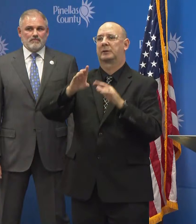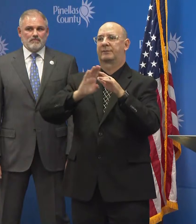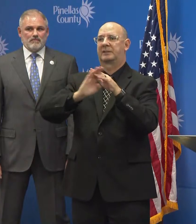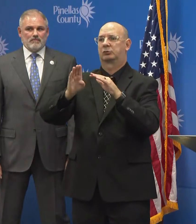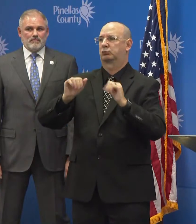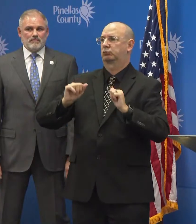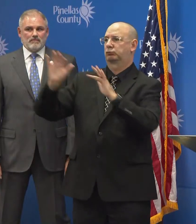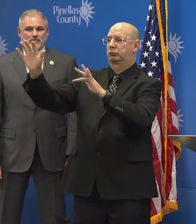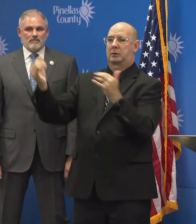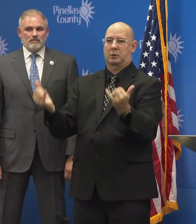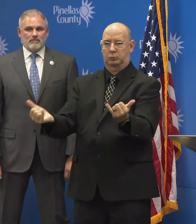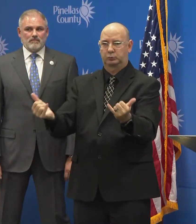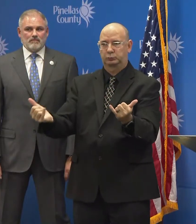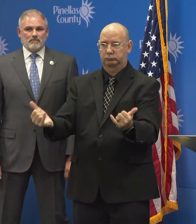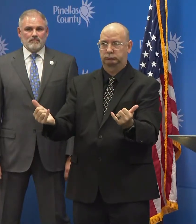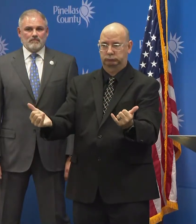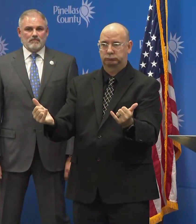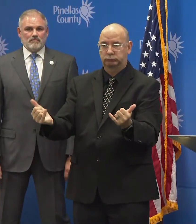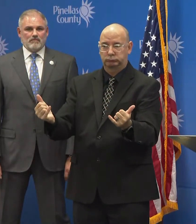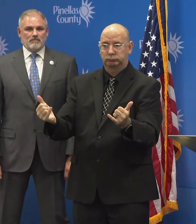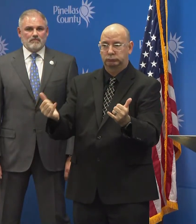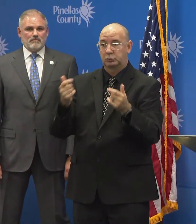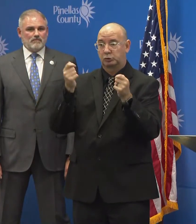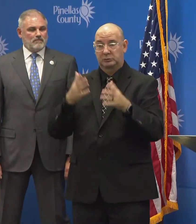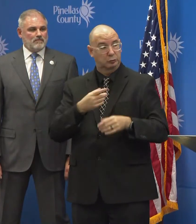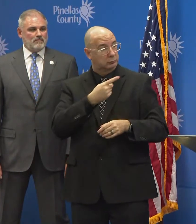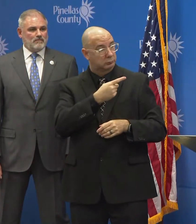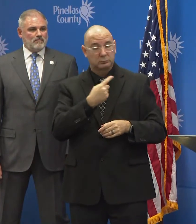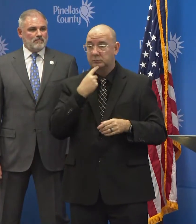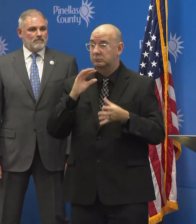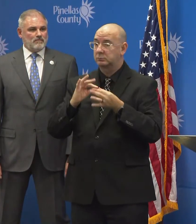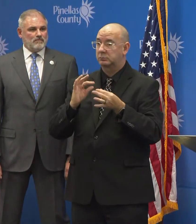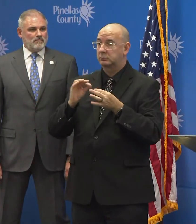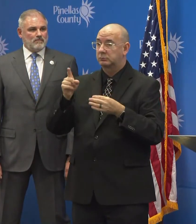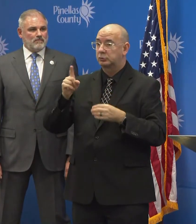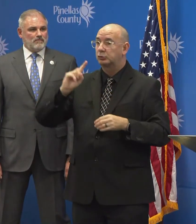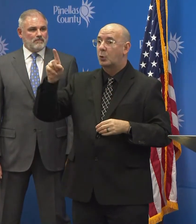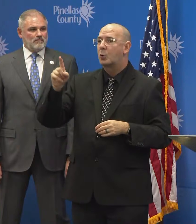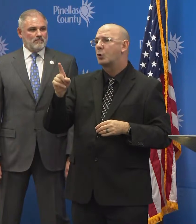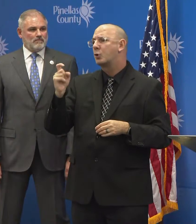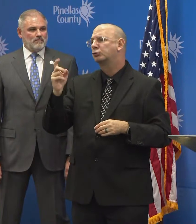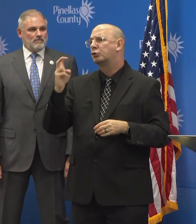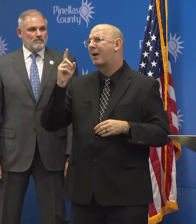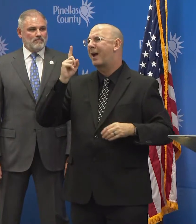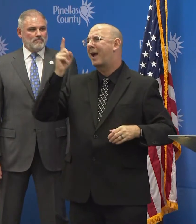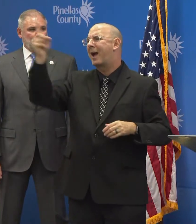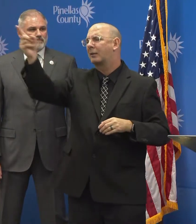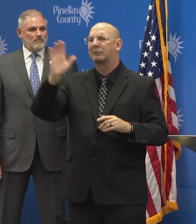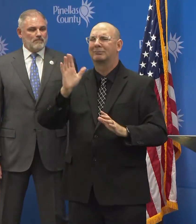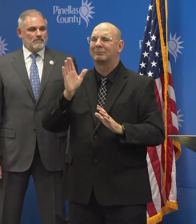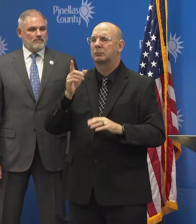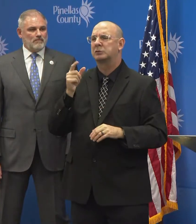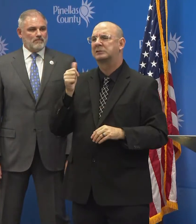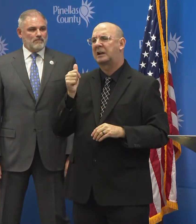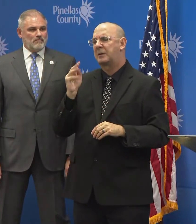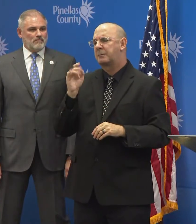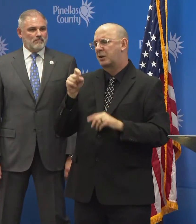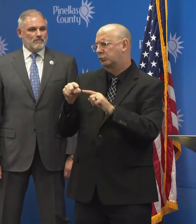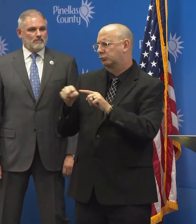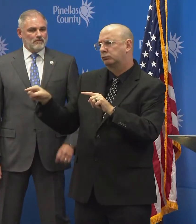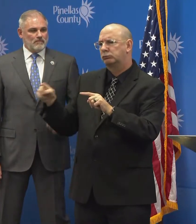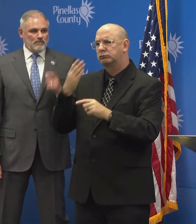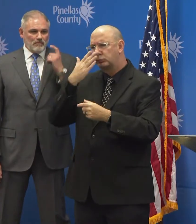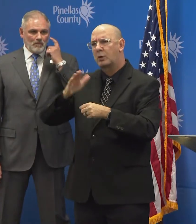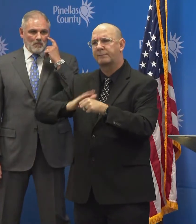As Director Guthrie mentioned, you don't have to evacuate hundreds of miles. You can evacuate tens of miles. But we know there will be some people who want to